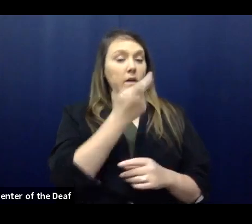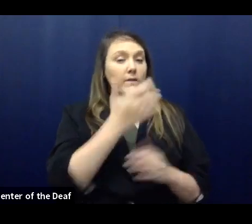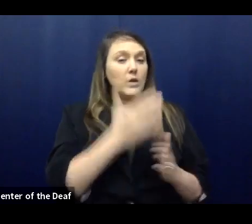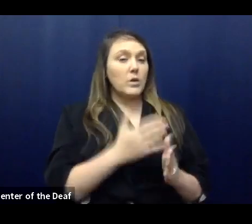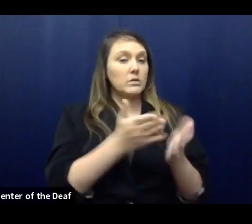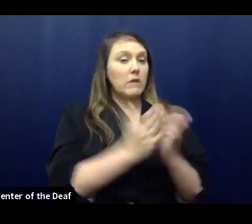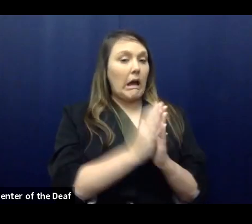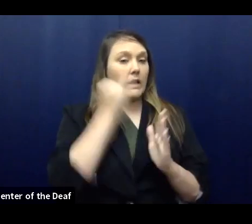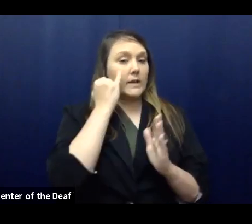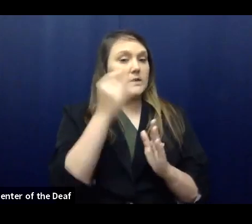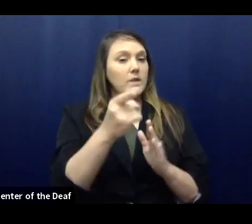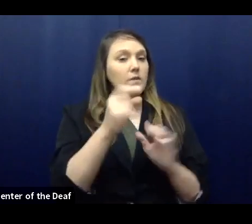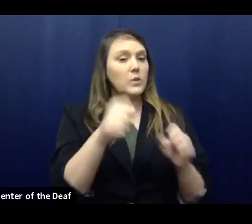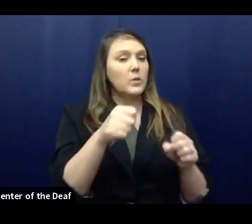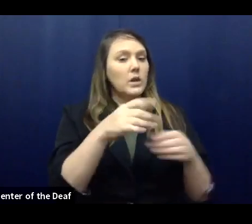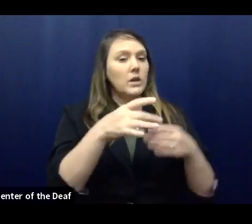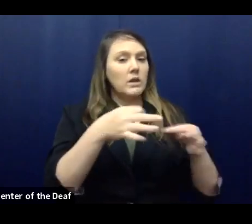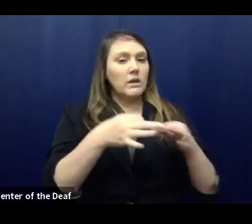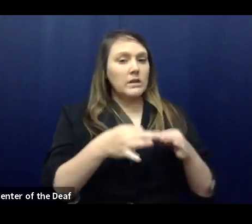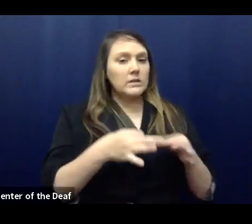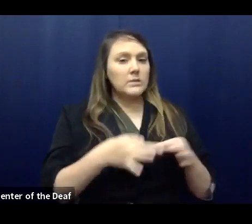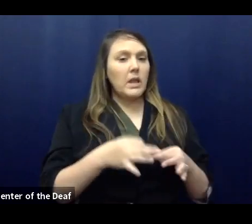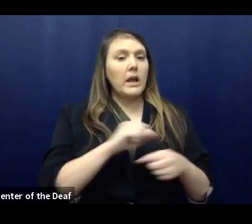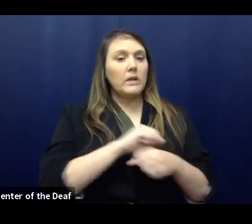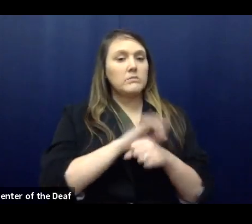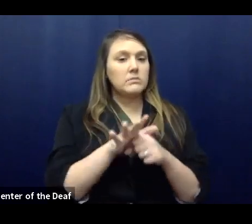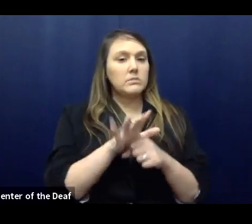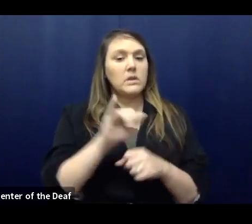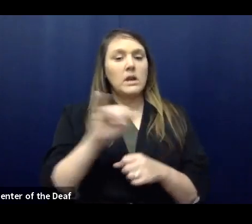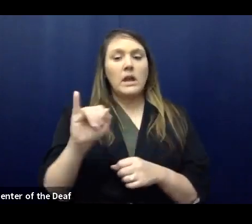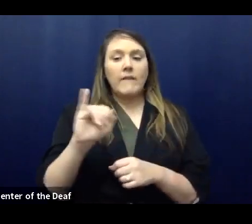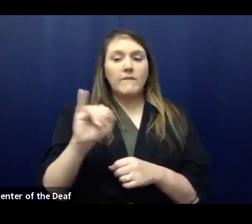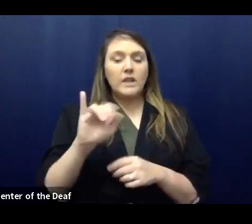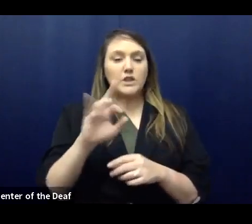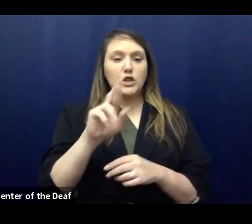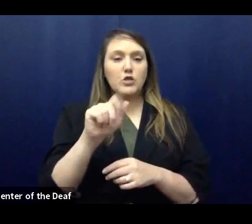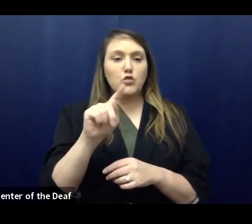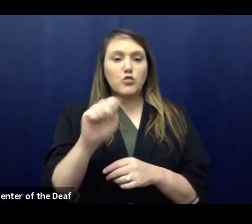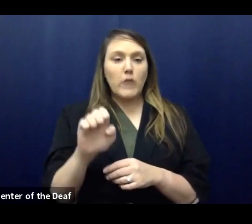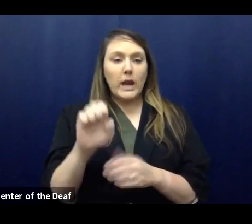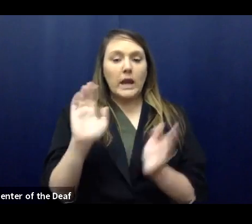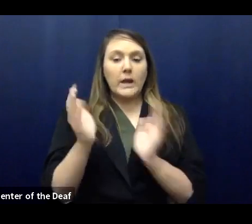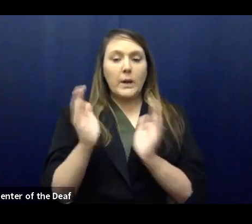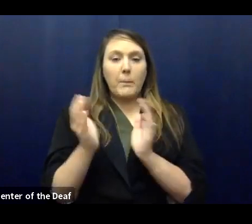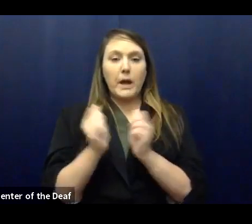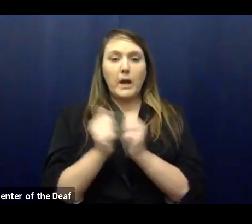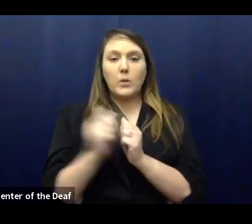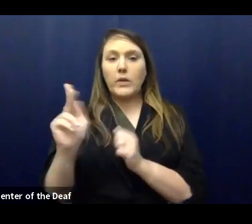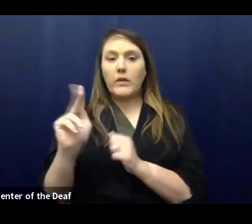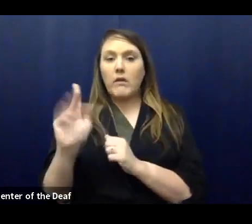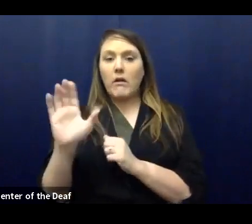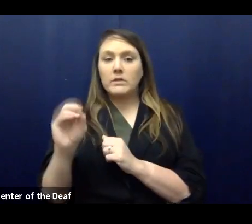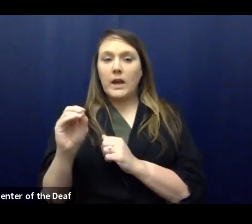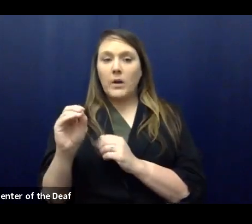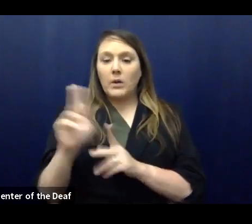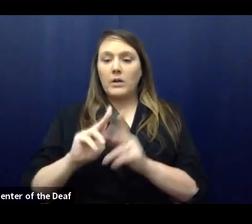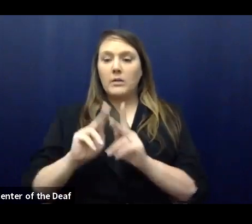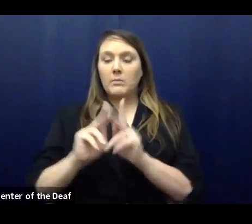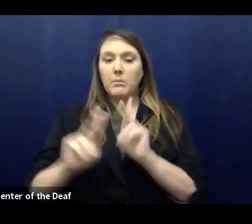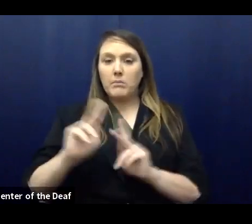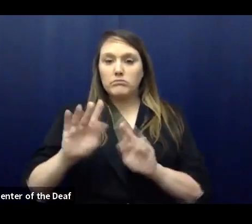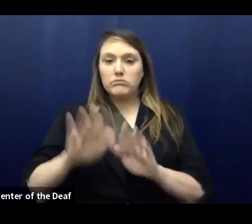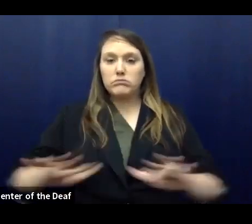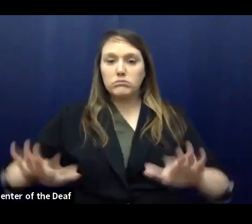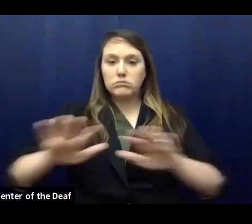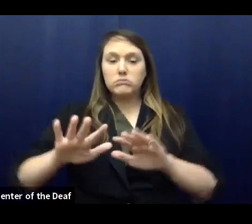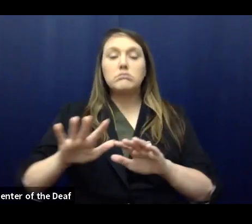give context on the COVID-19 infection rate and how it compares to the overall Knox County population. How also